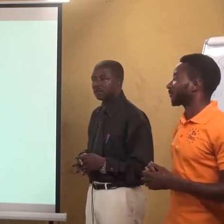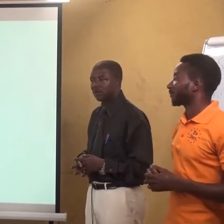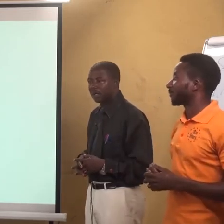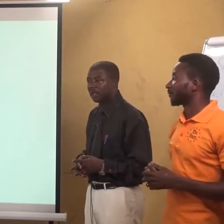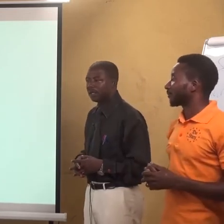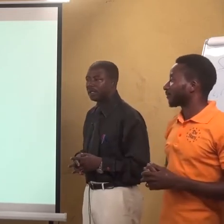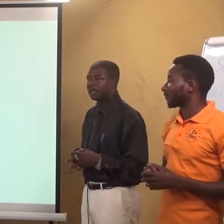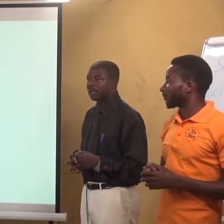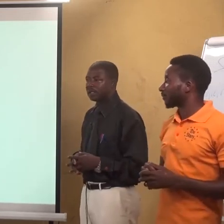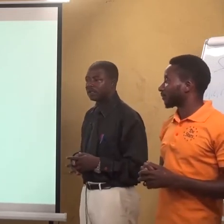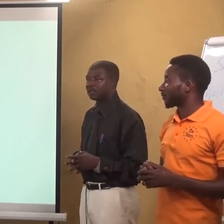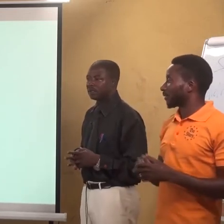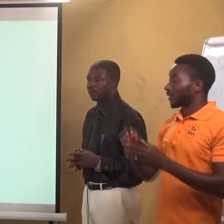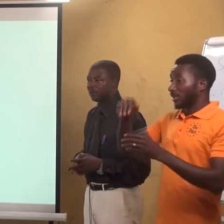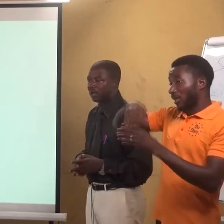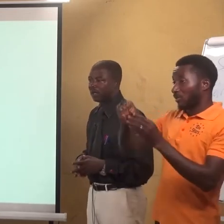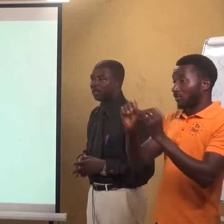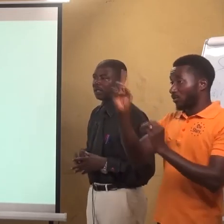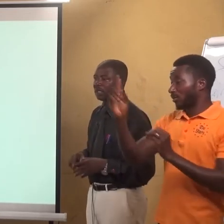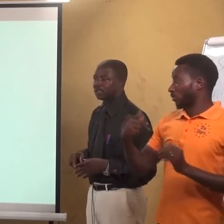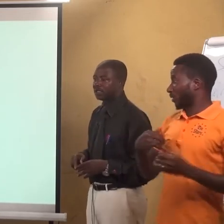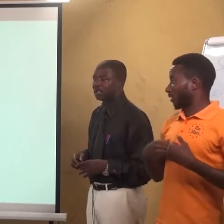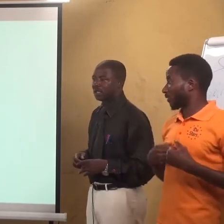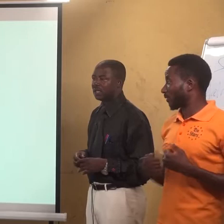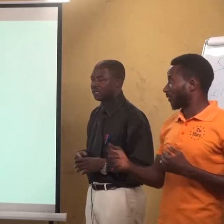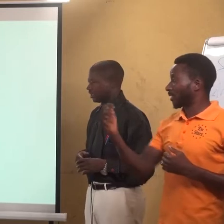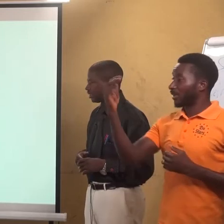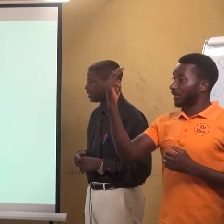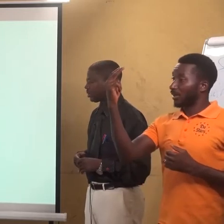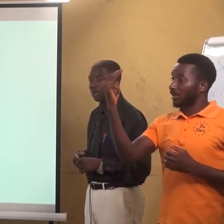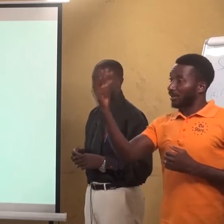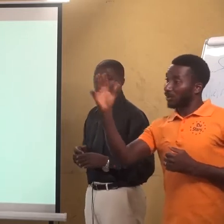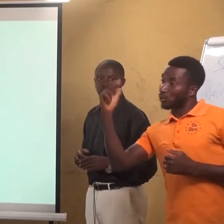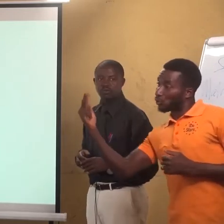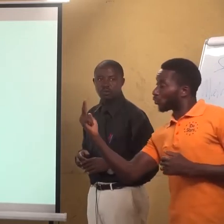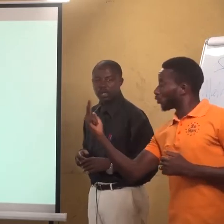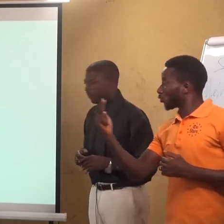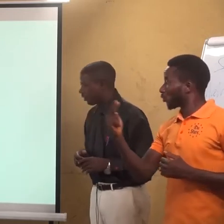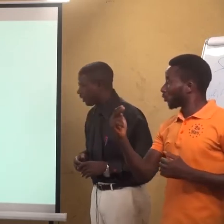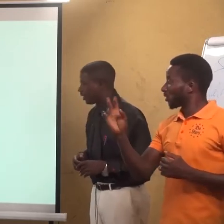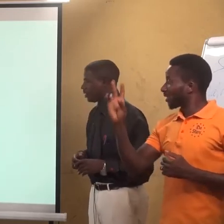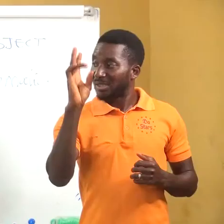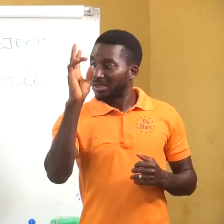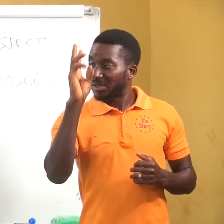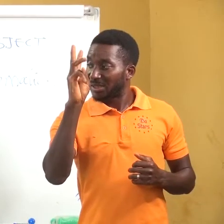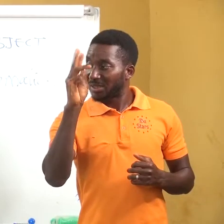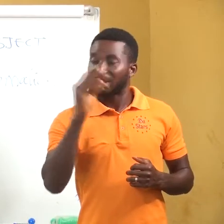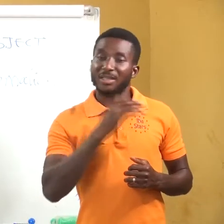16, 8, etc. and etc. While question 2, we have